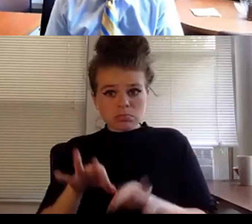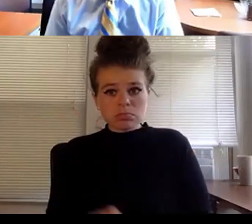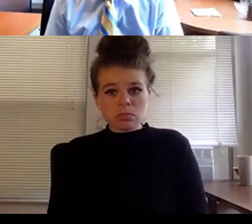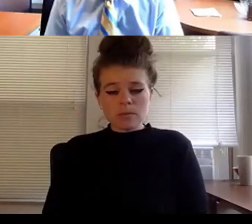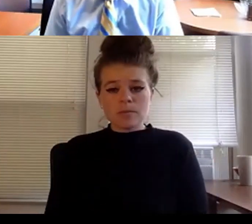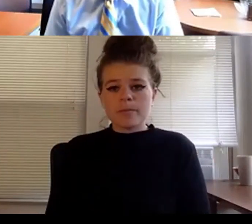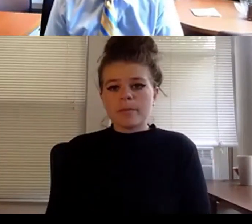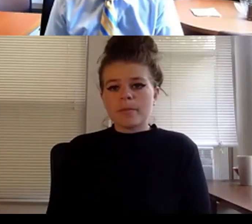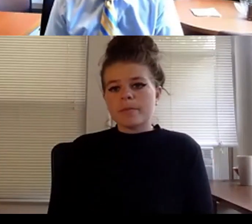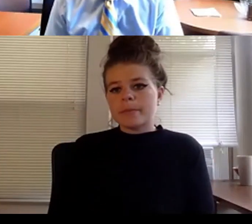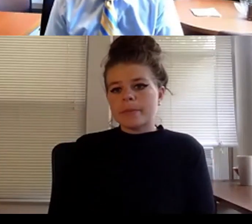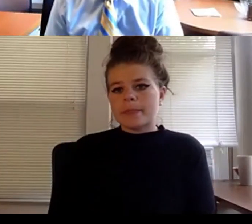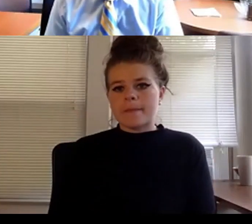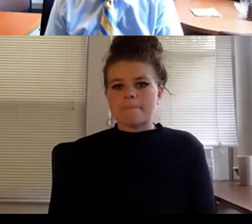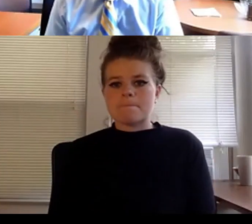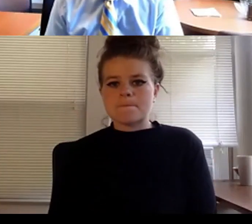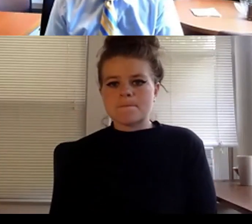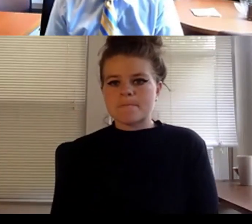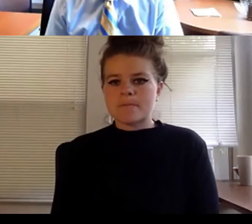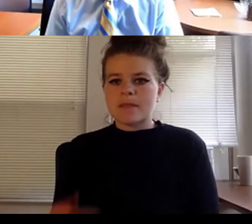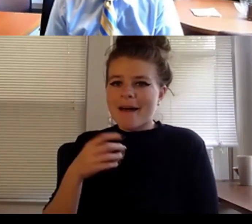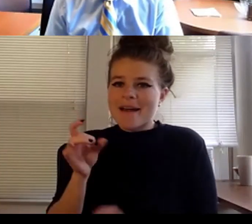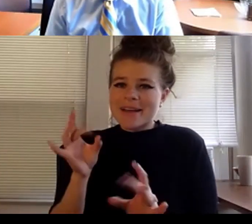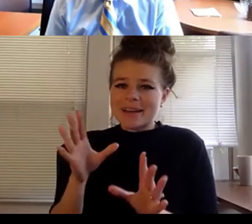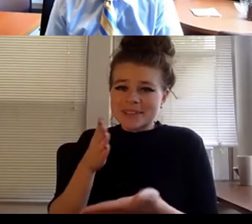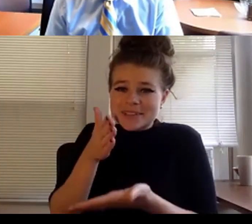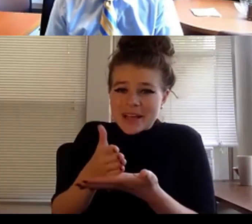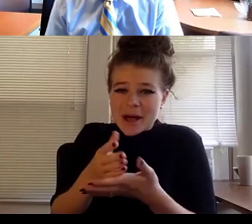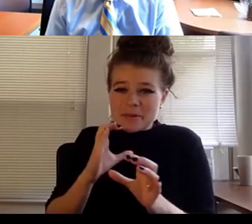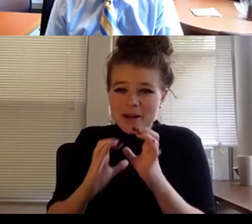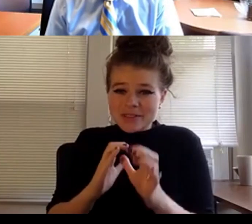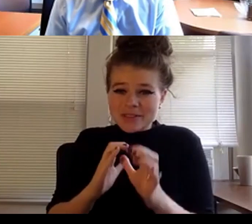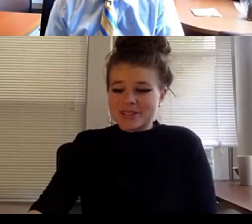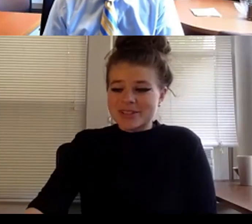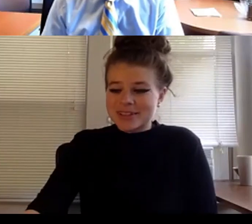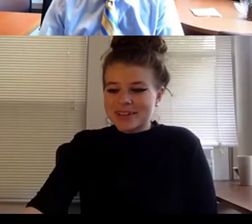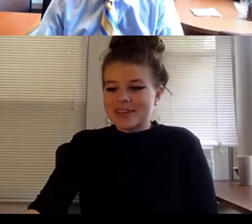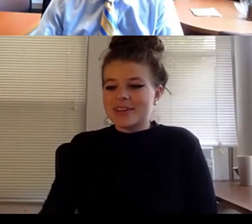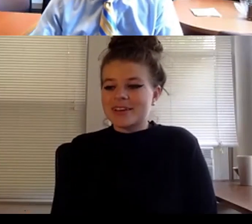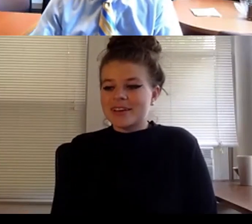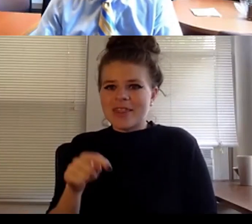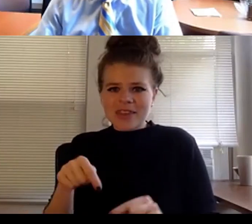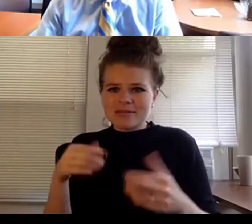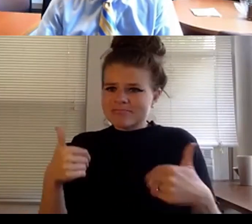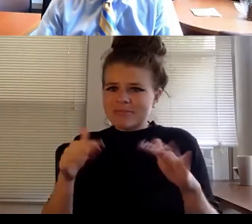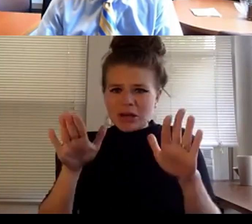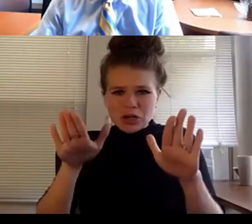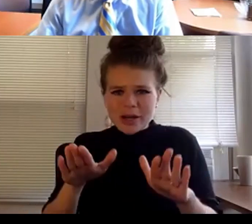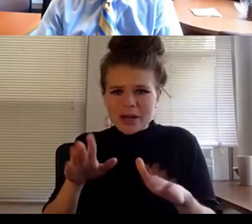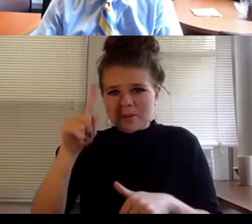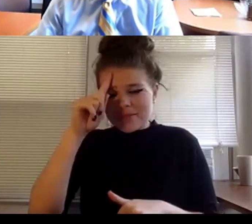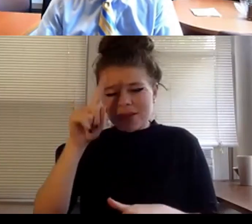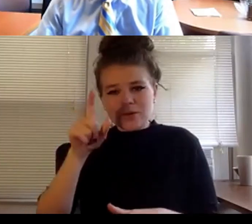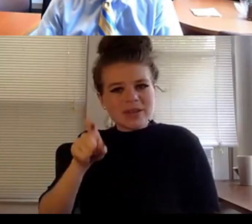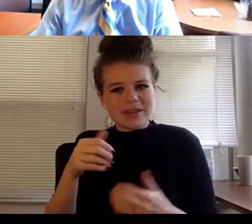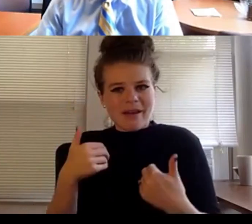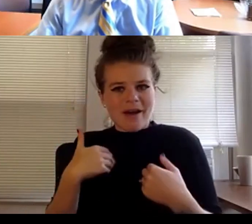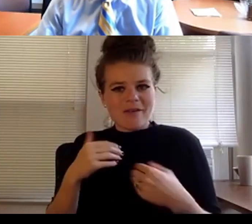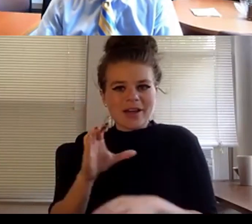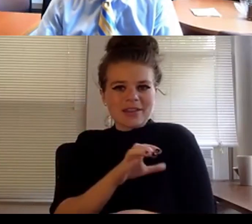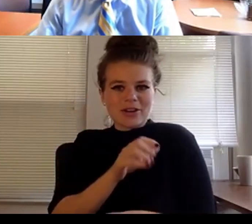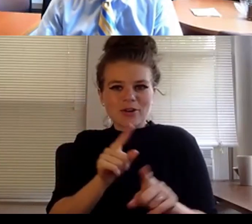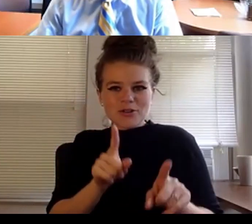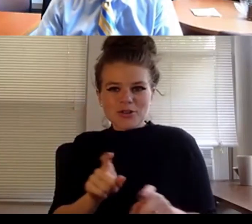I hate to stop this conversation. This is just so great. And I think we need to have a clinical